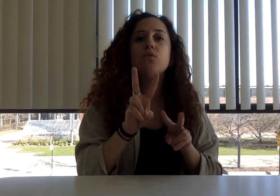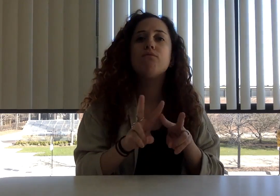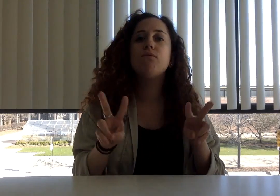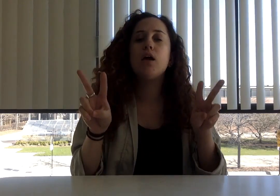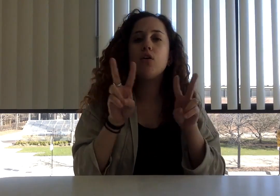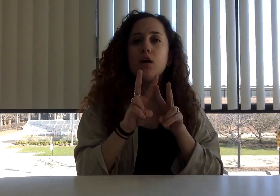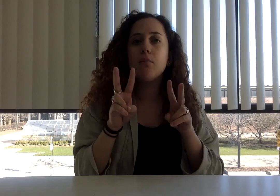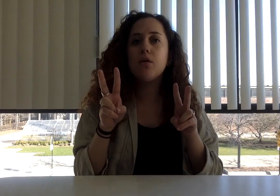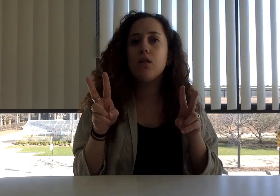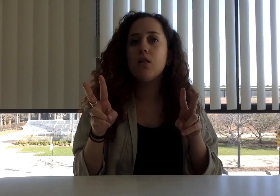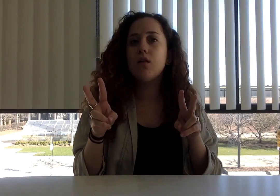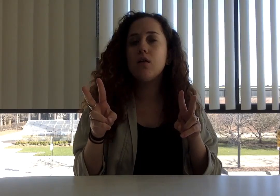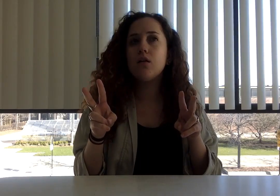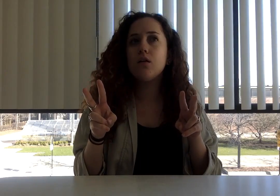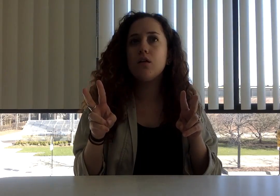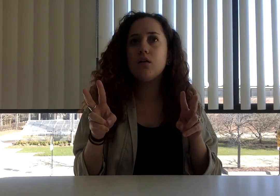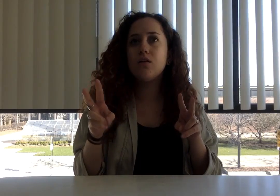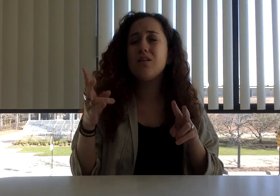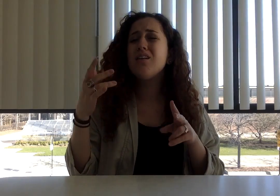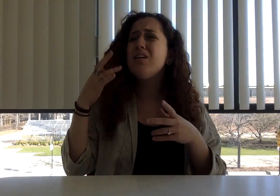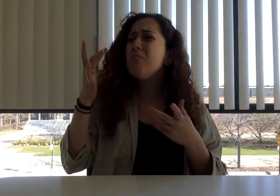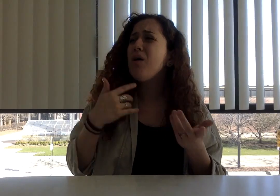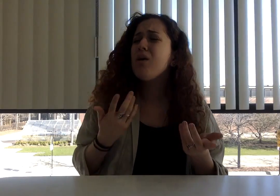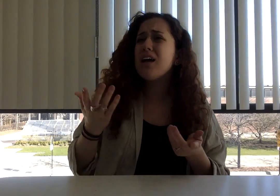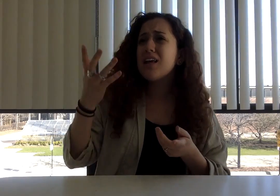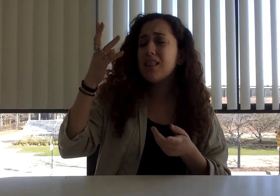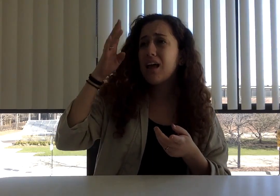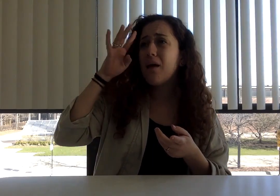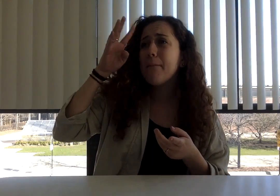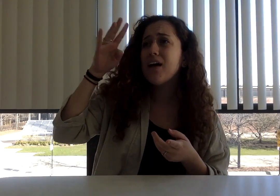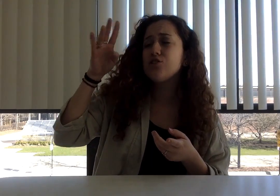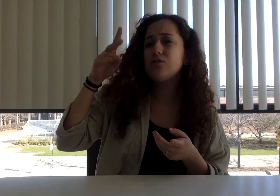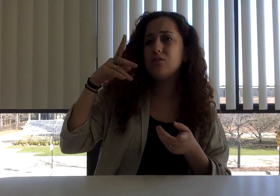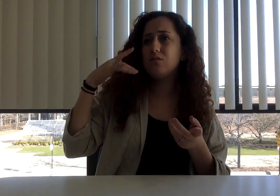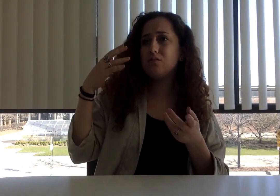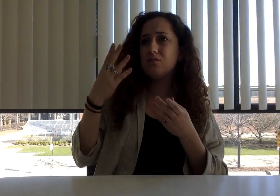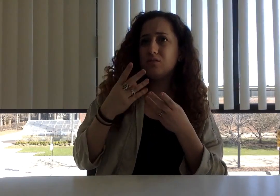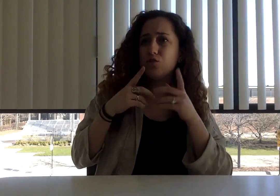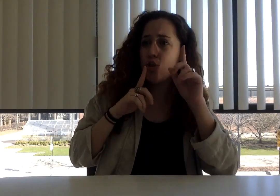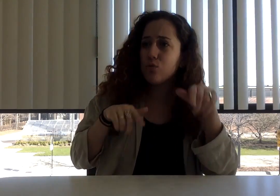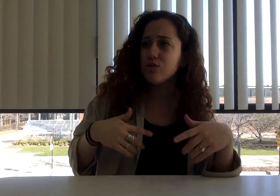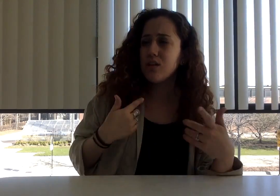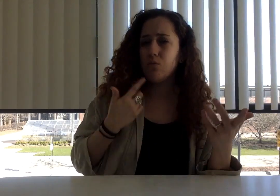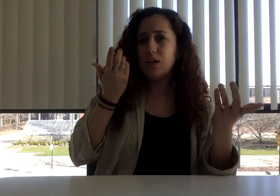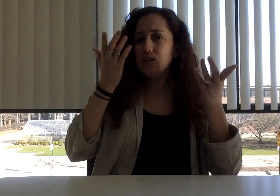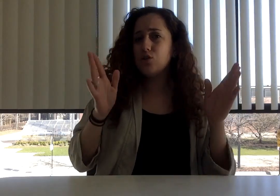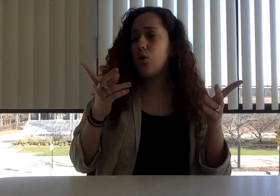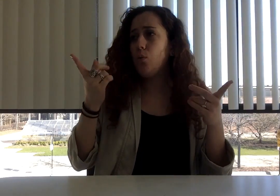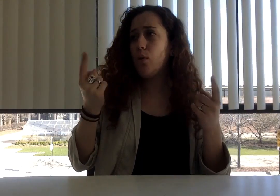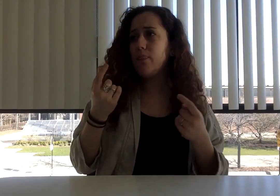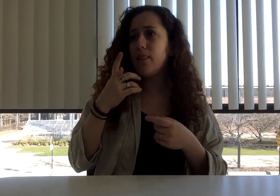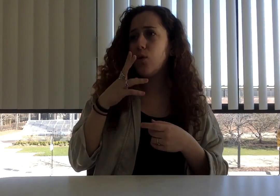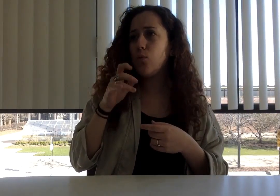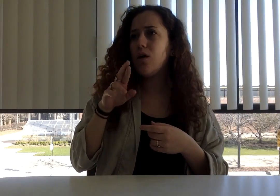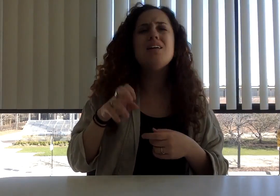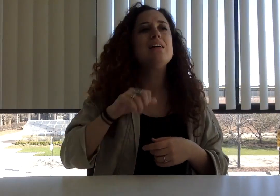imaginary solutions there, and we didn't even know what those were. Yeah. Like, Also, this It doesn't matter what they are. It's just a really complicated problem. I didn't know